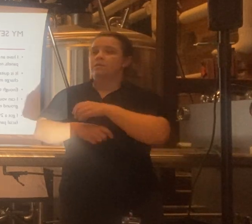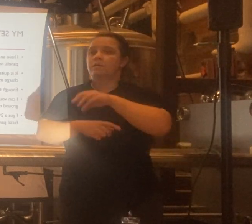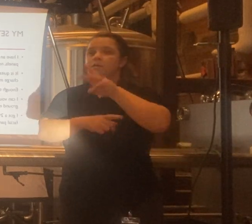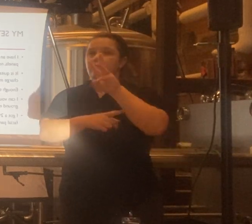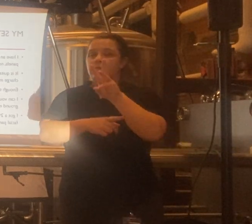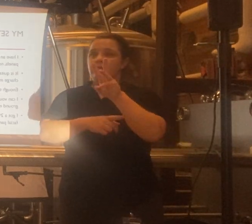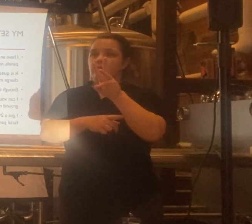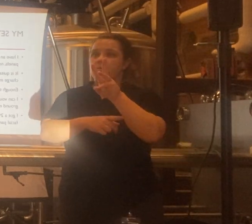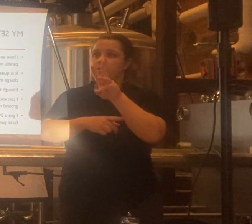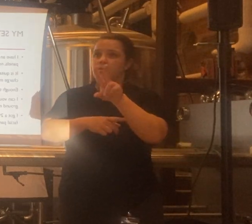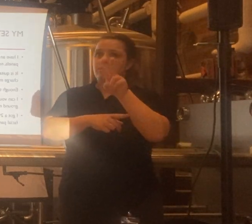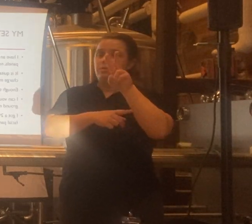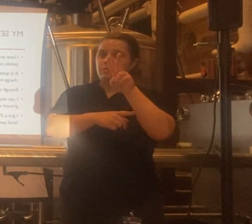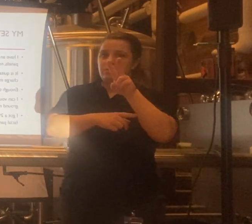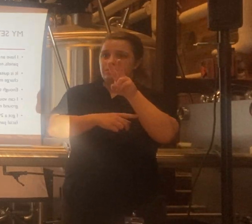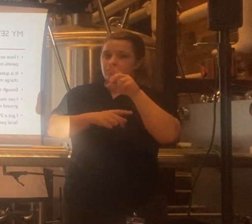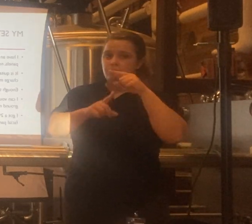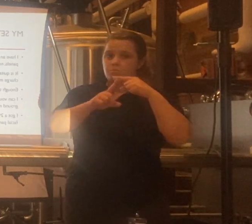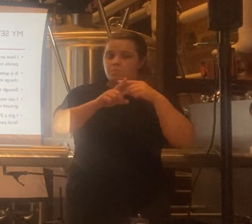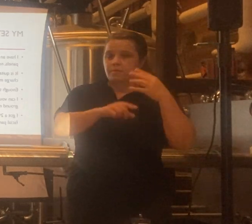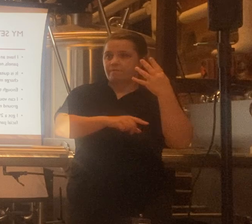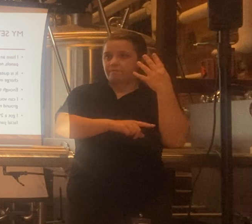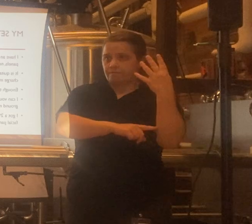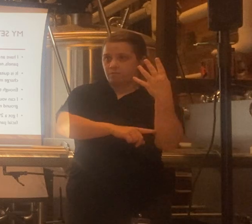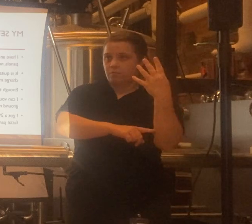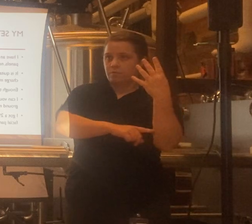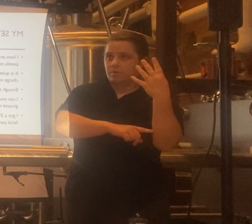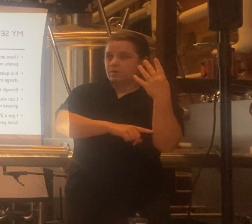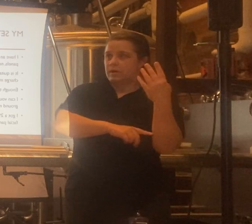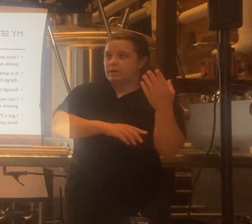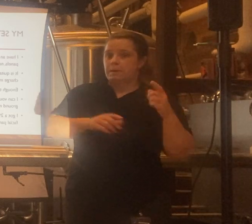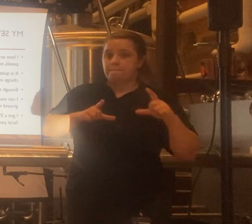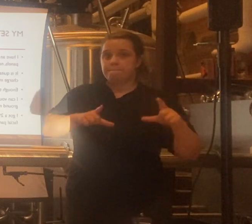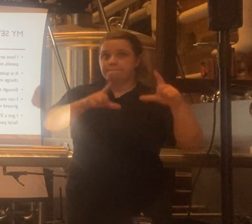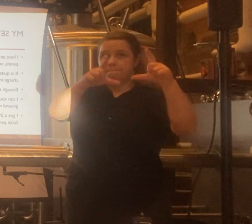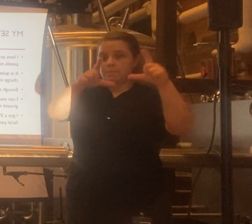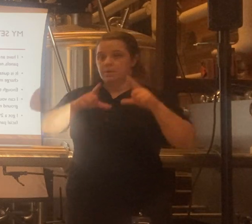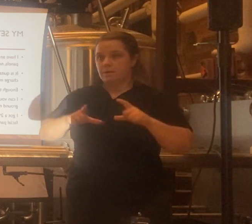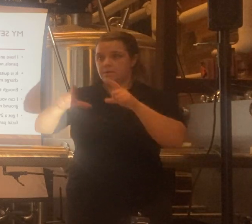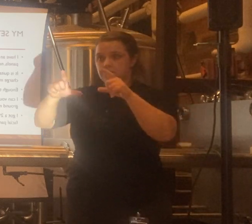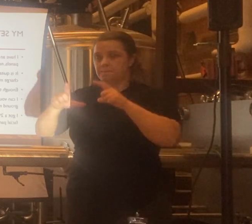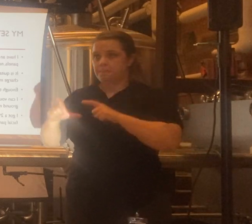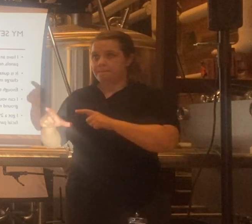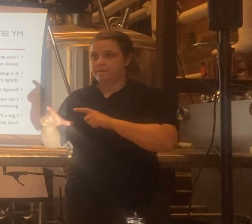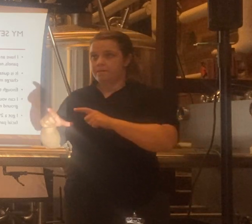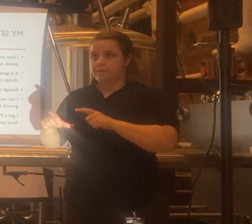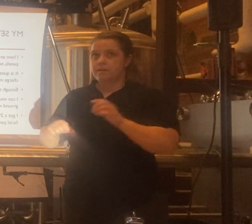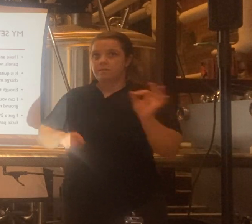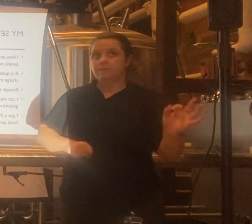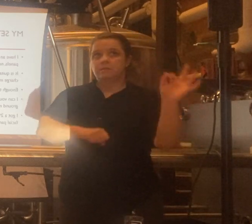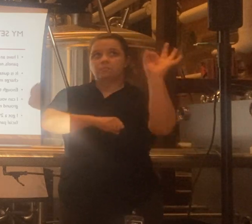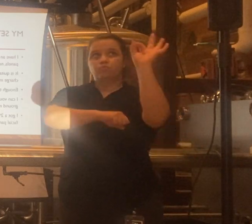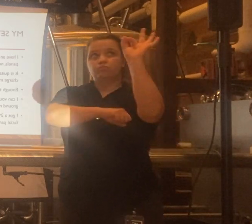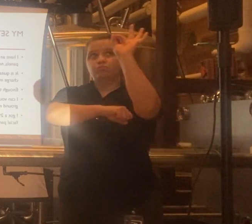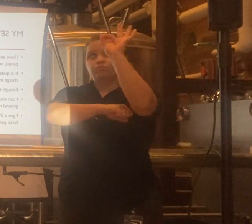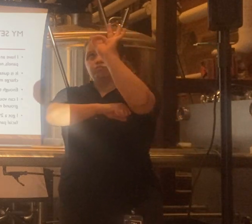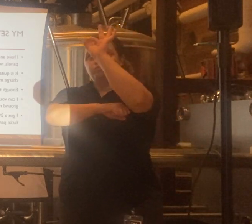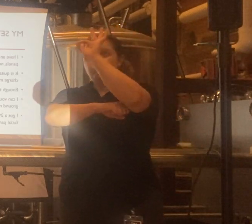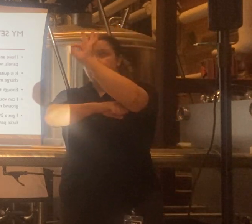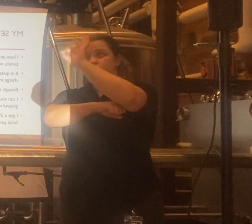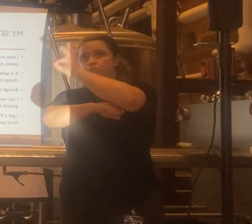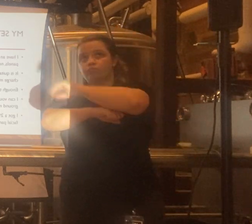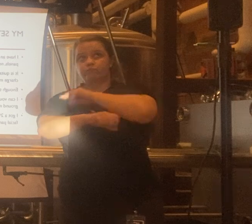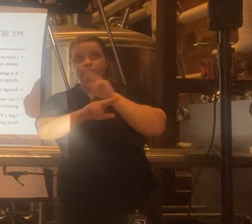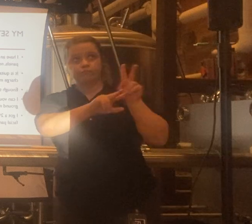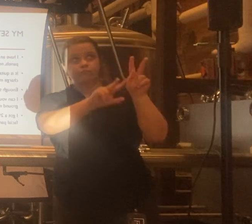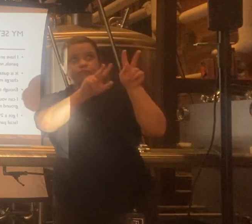6 of those on these. That's 1,200 watts. But they will track the sun from morning to dusk very efficiently. This would equivalent,